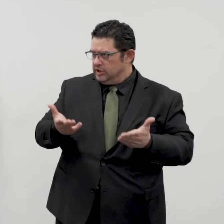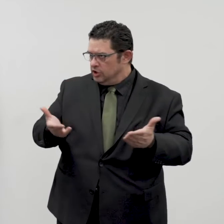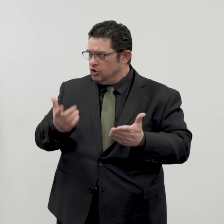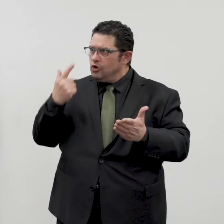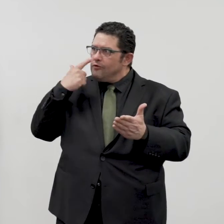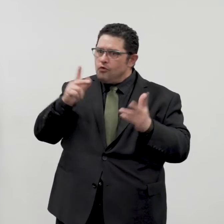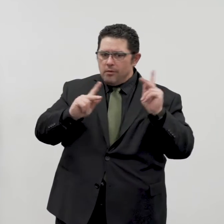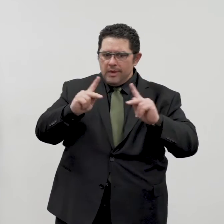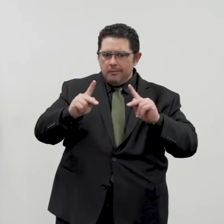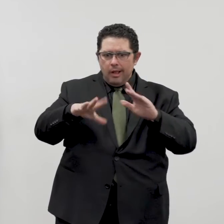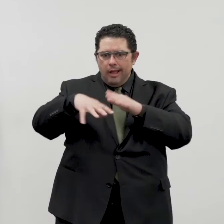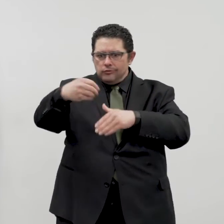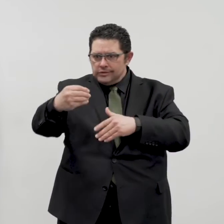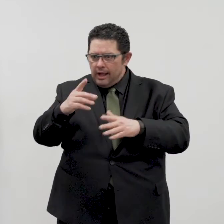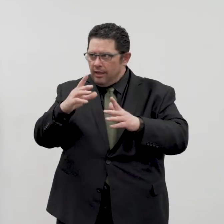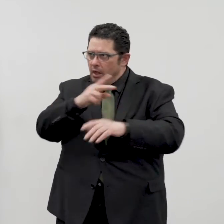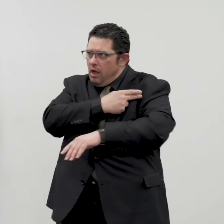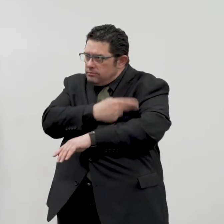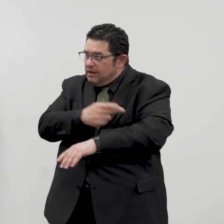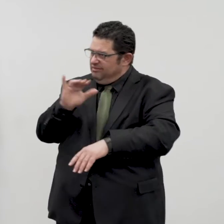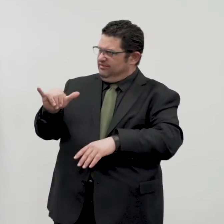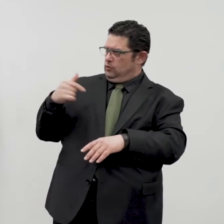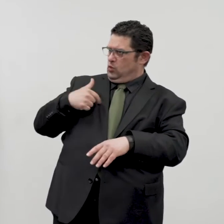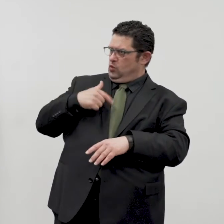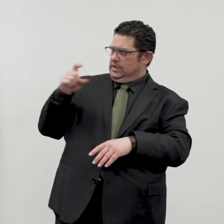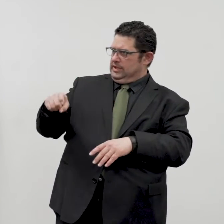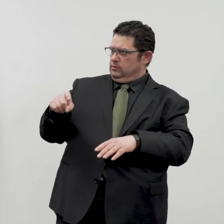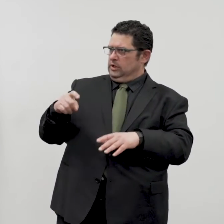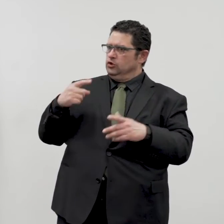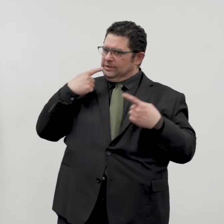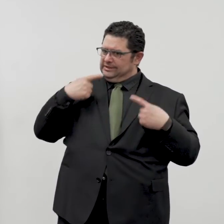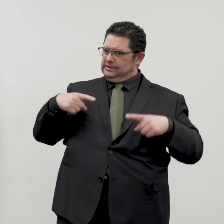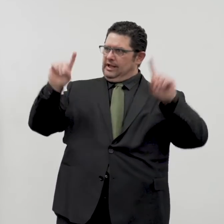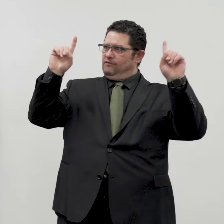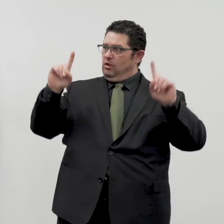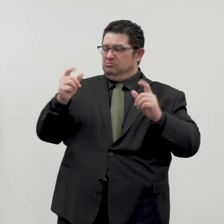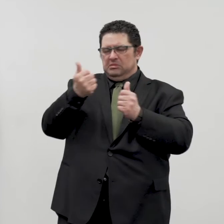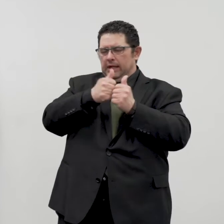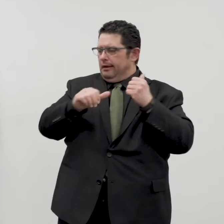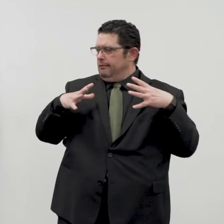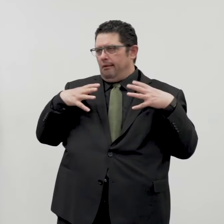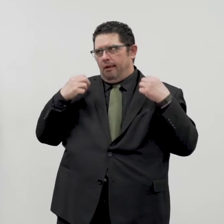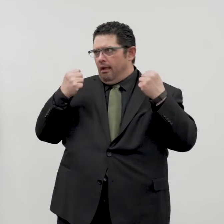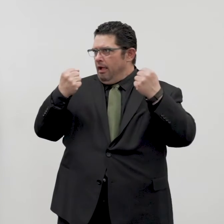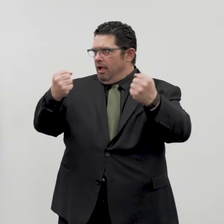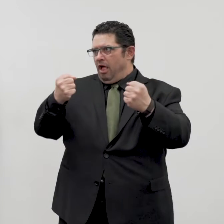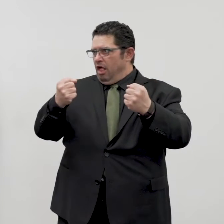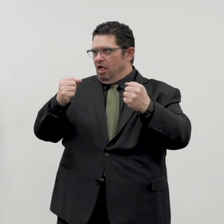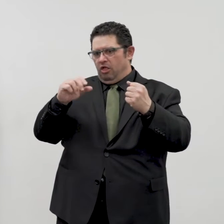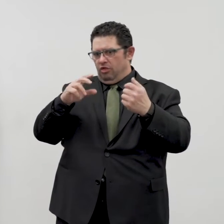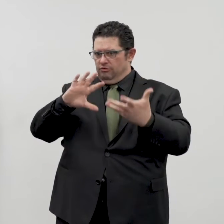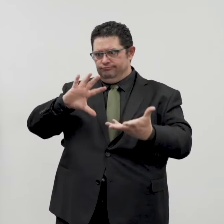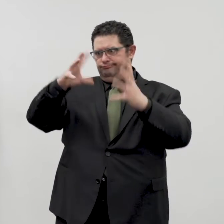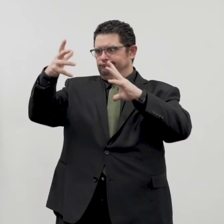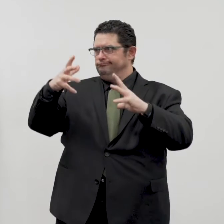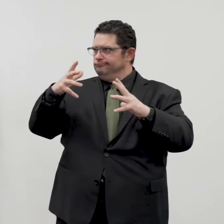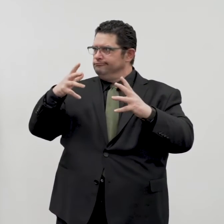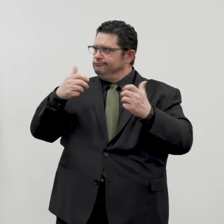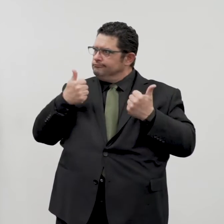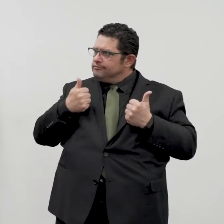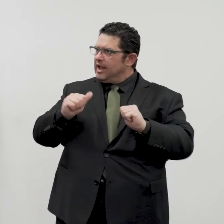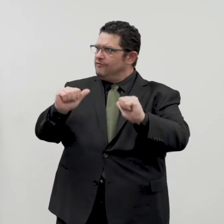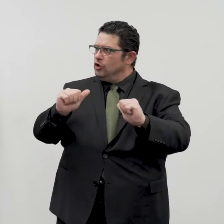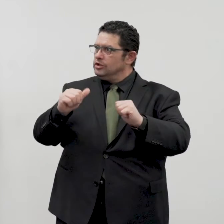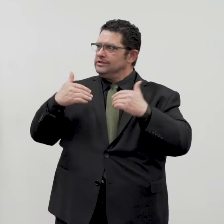for people outside of the hospital, and that's what we need to do to be successful in any public health effort, is to have a good testing